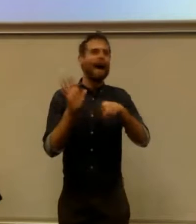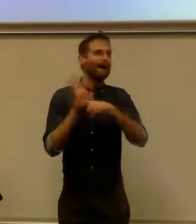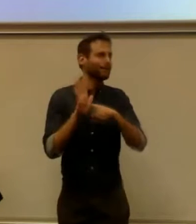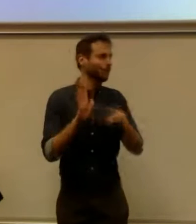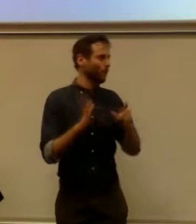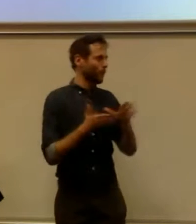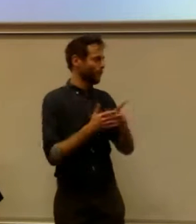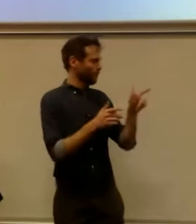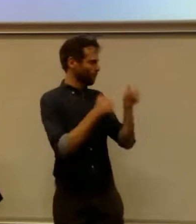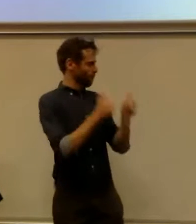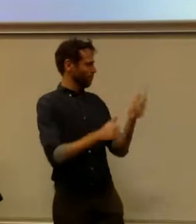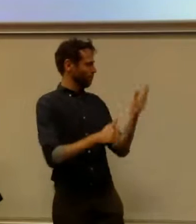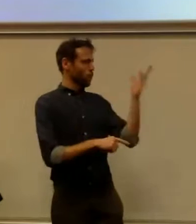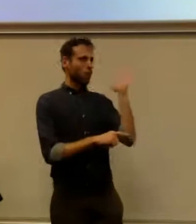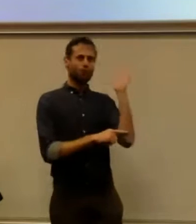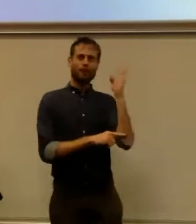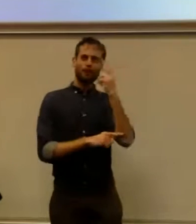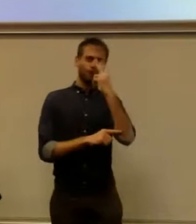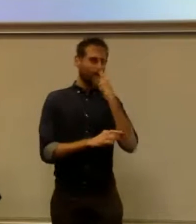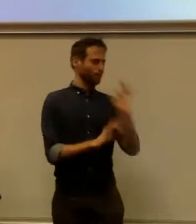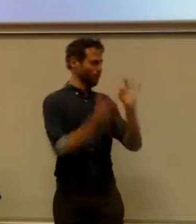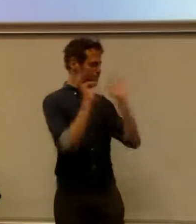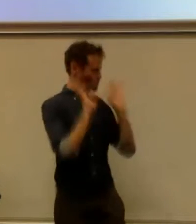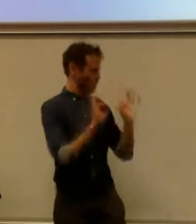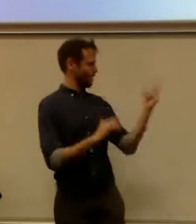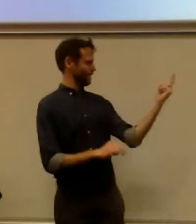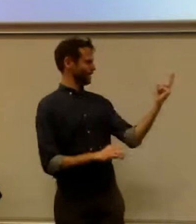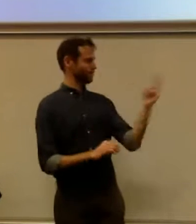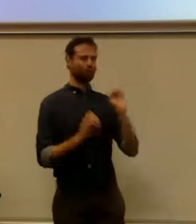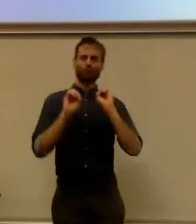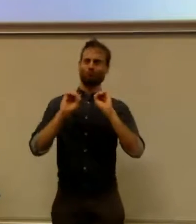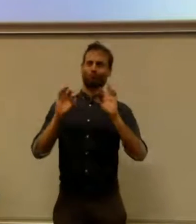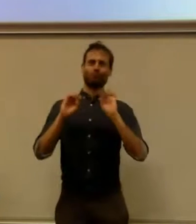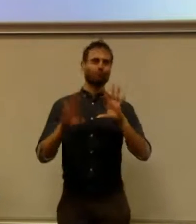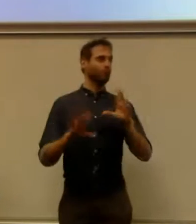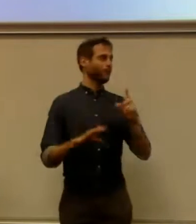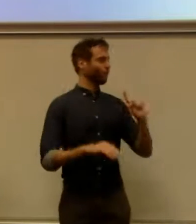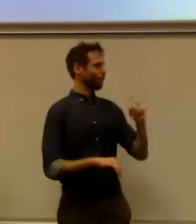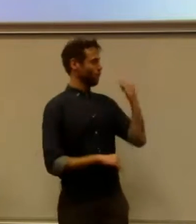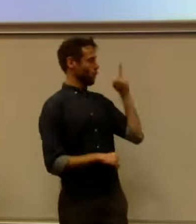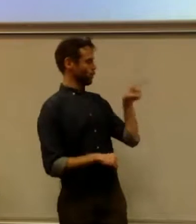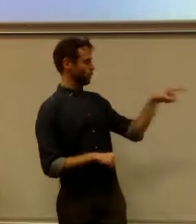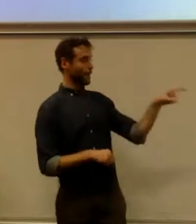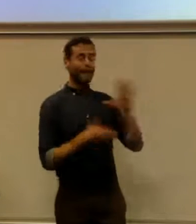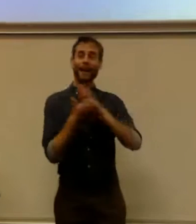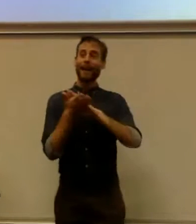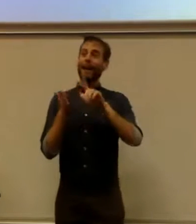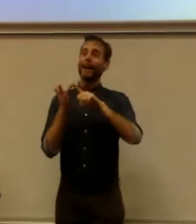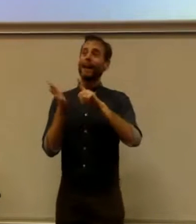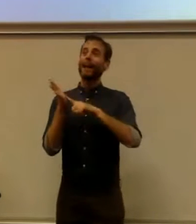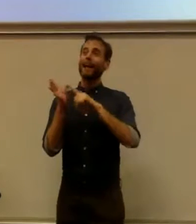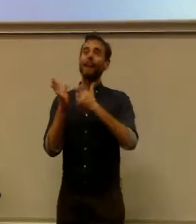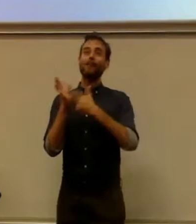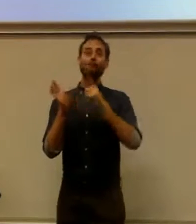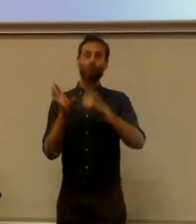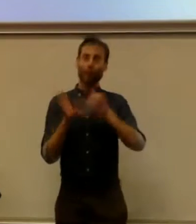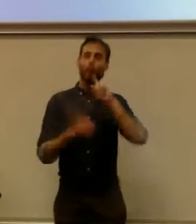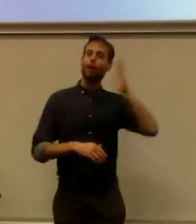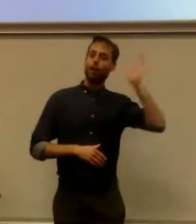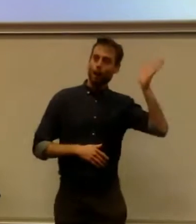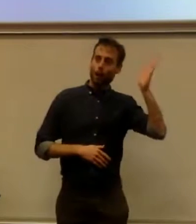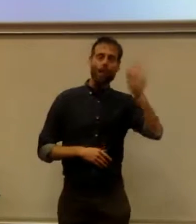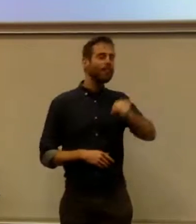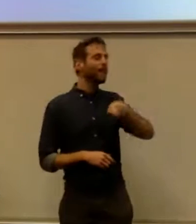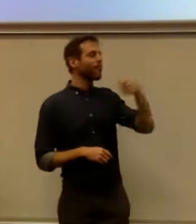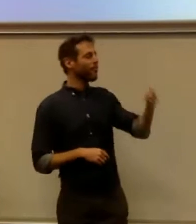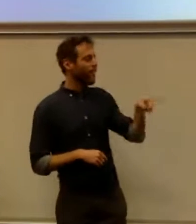tonight to discuss the BSL Act? Thank you very much for coming. We're going to start with Hilary, then we're going to have Avril, and I think